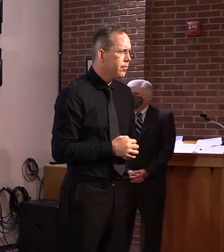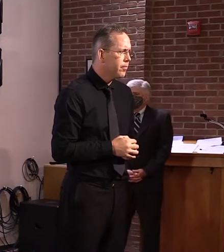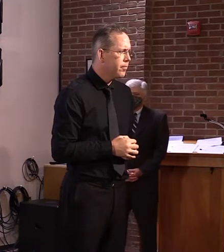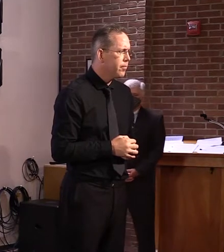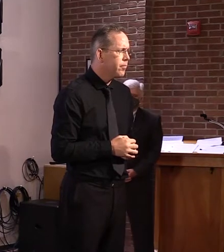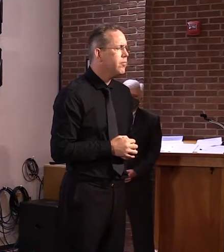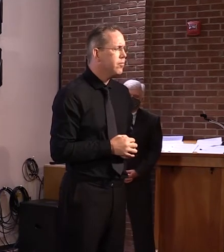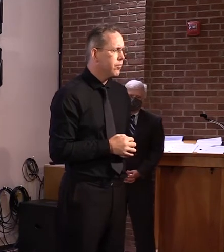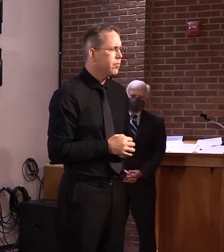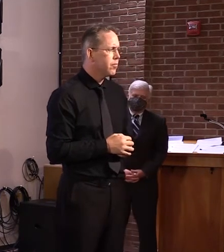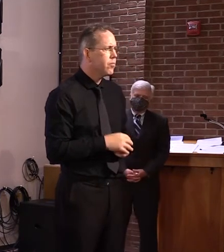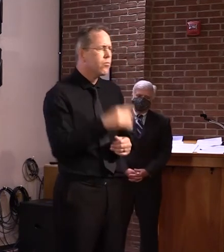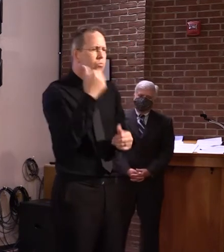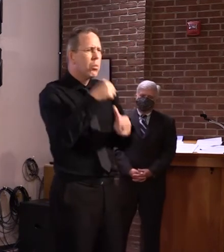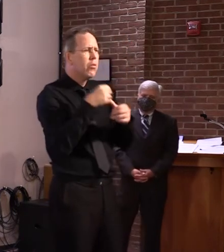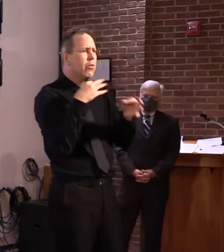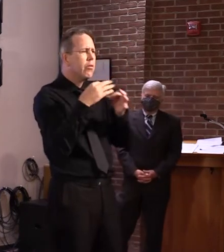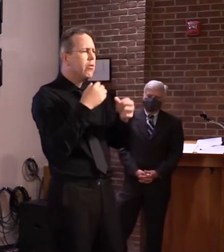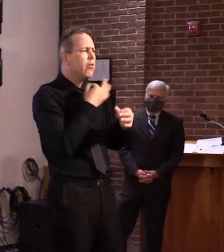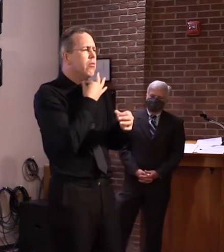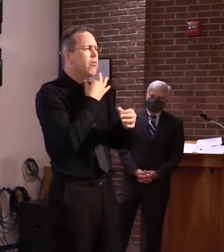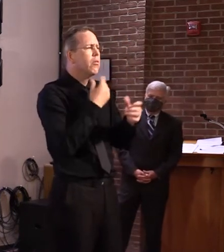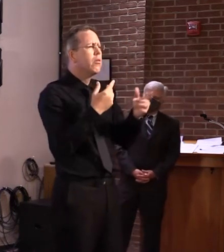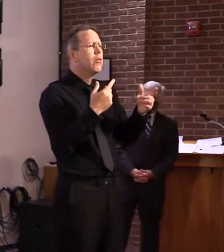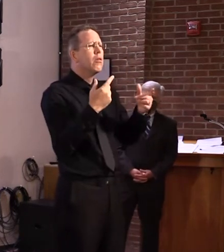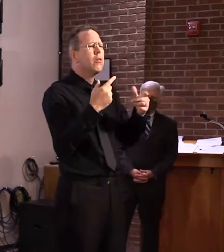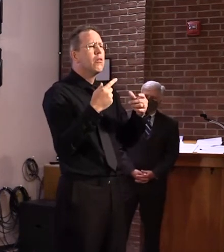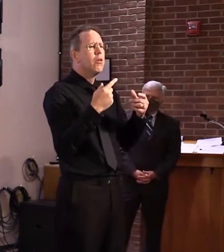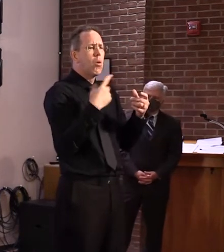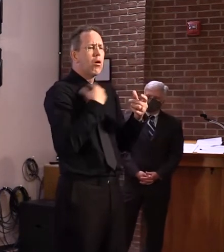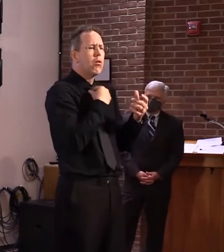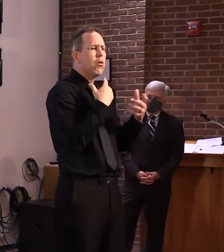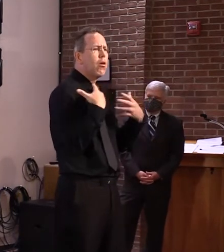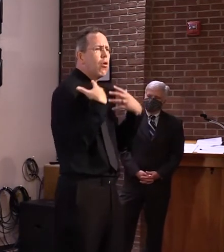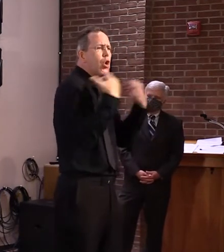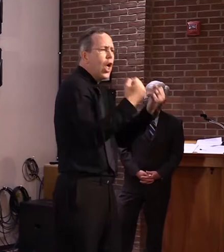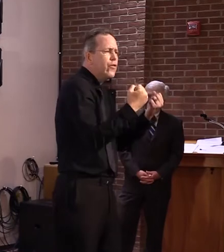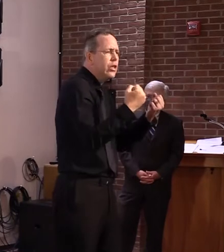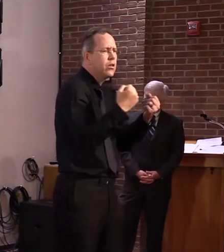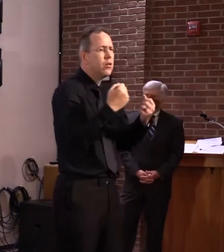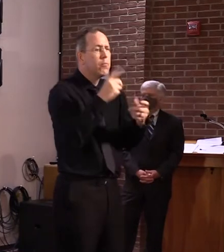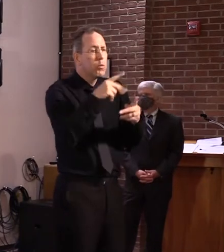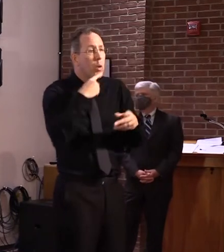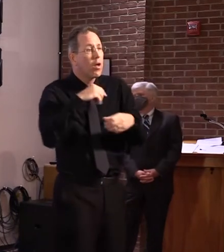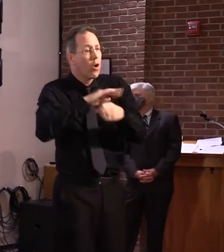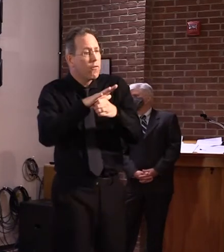instead of just overall cases for the last now 5 months.